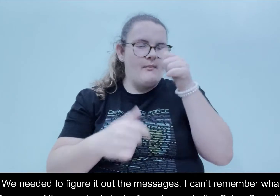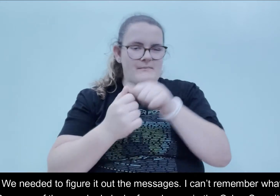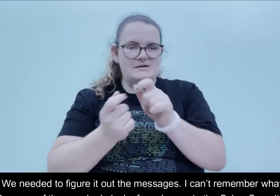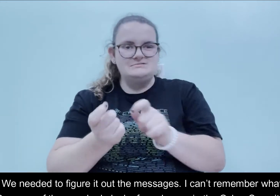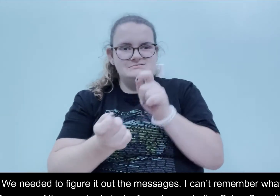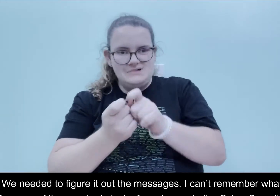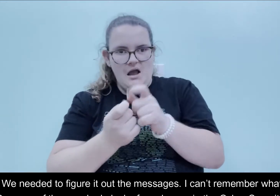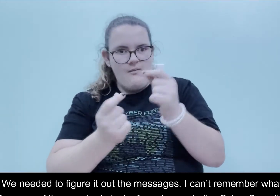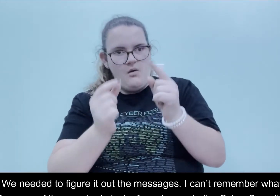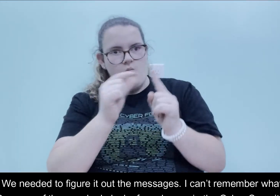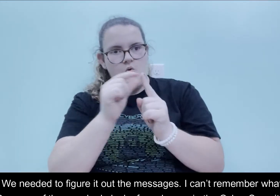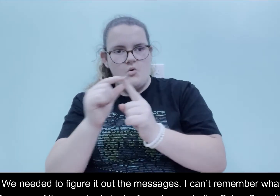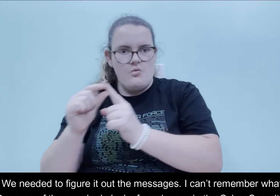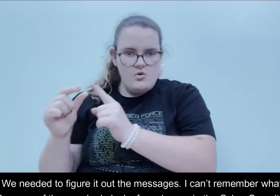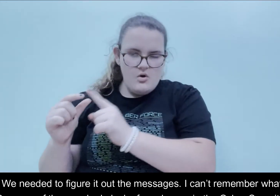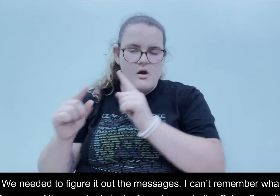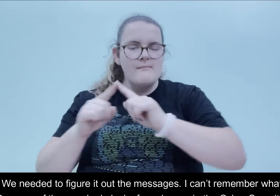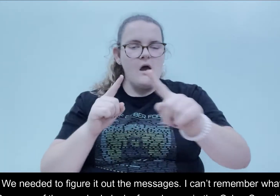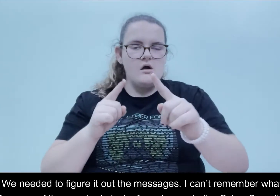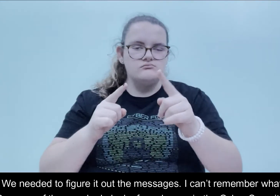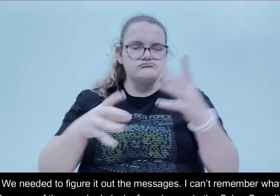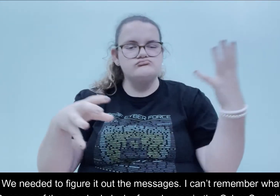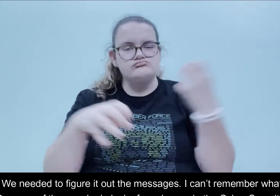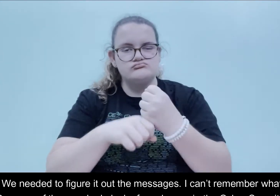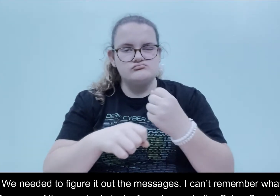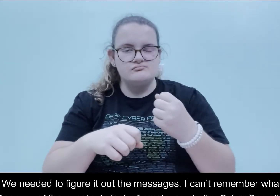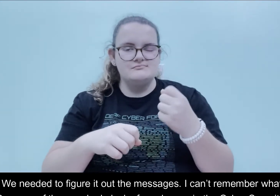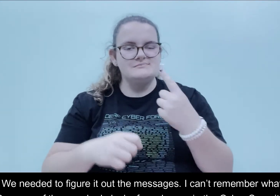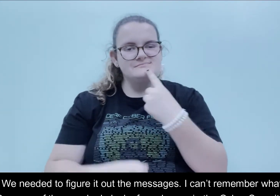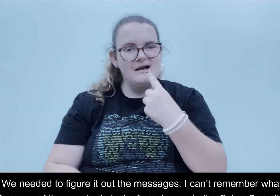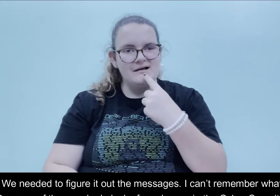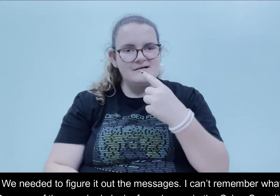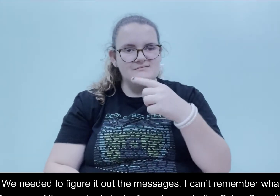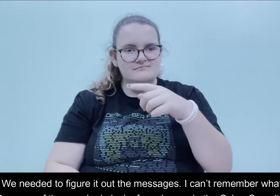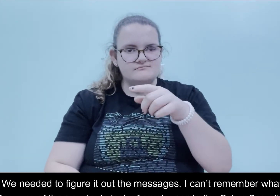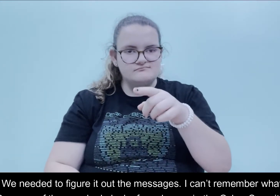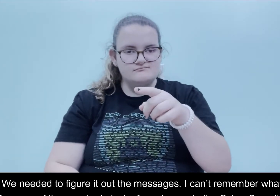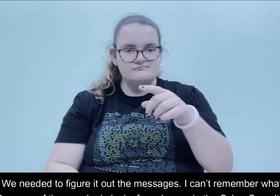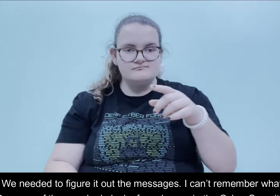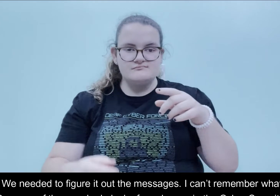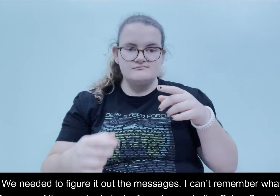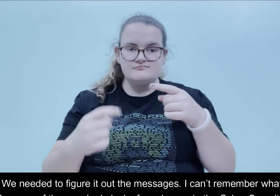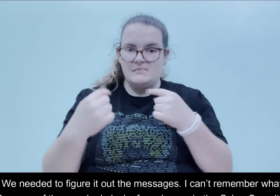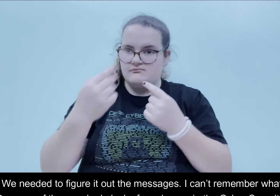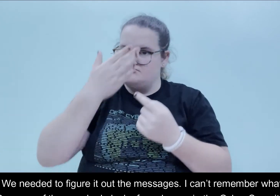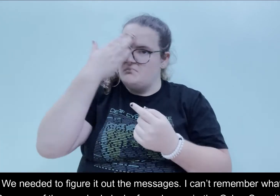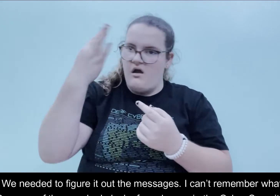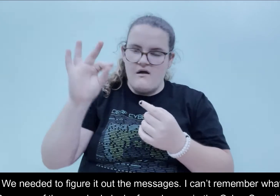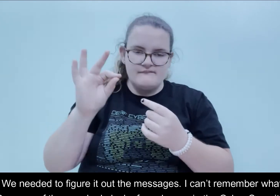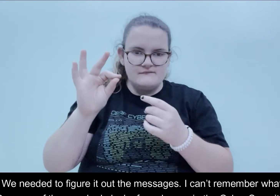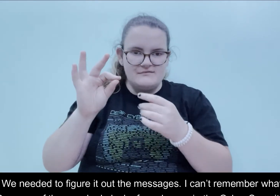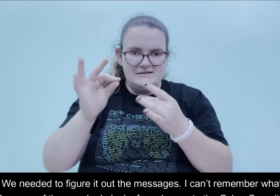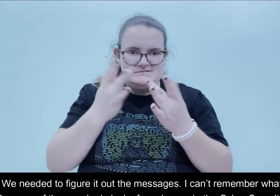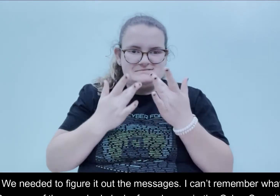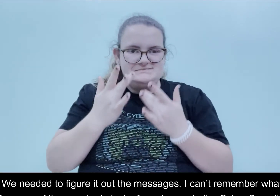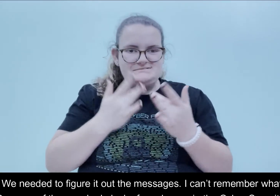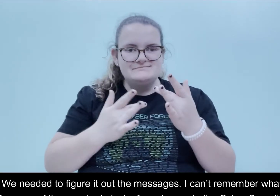we had to find the message. And I can't remember the exact like word for word, but basically